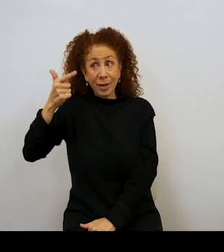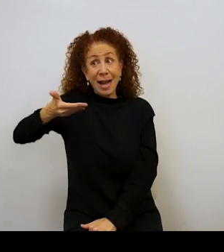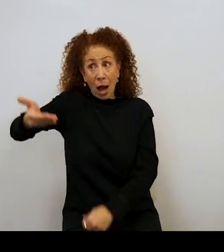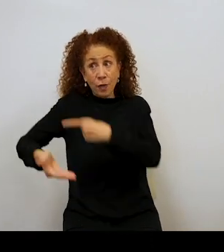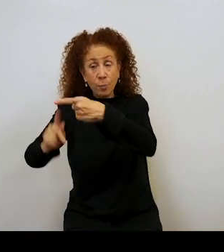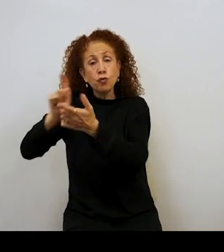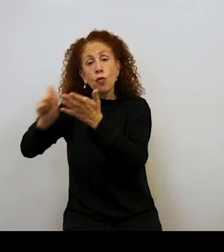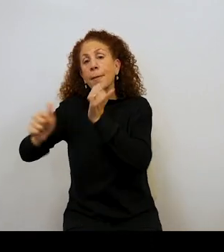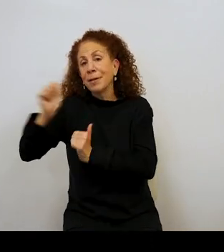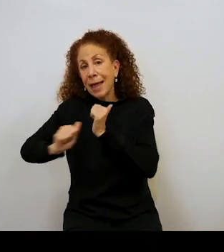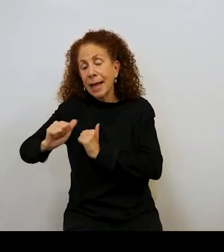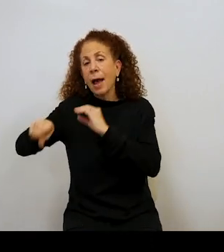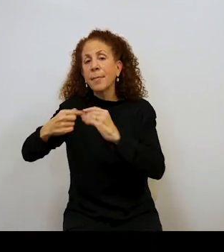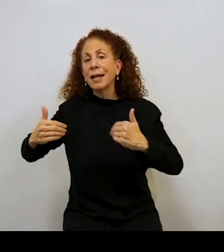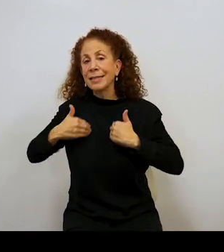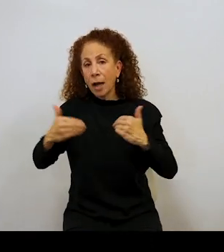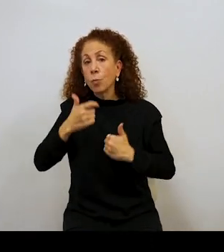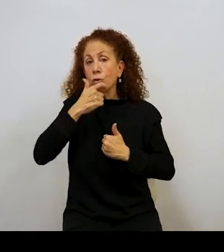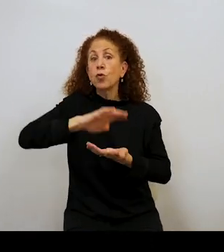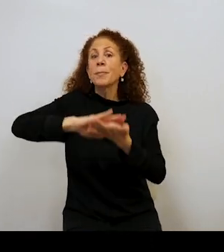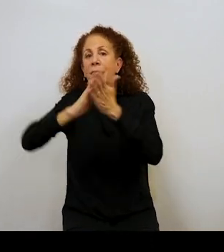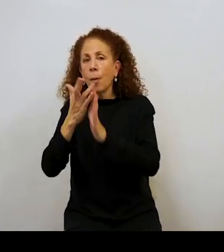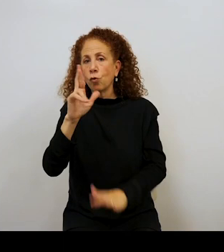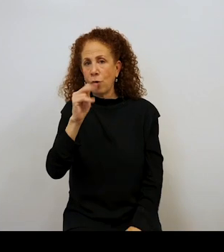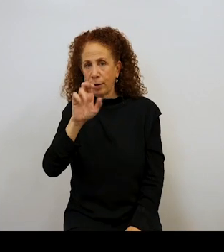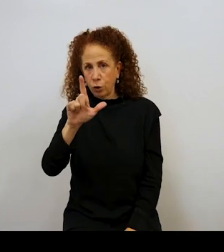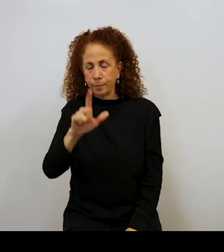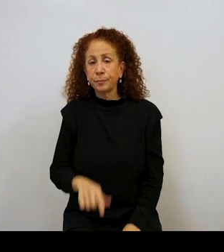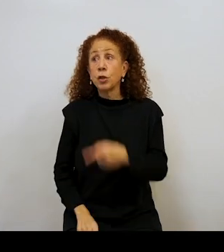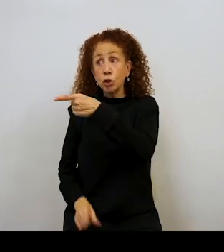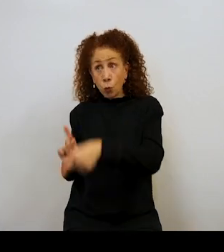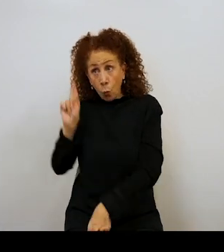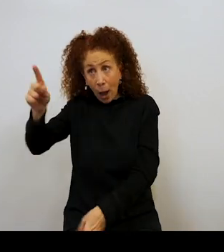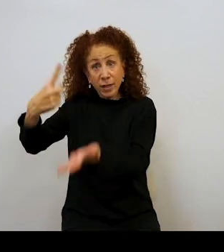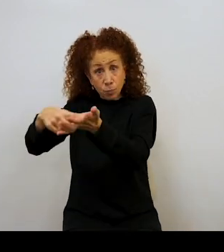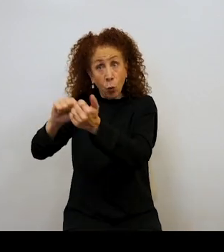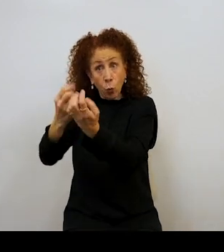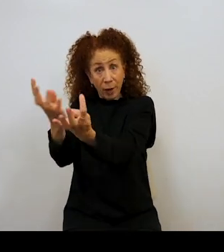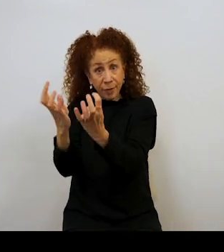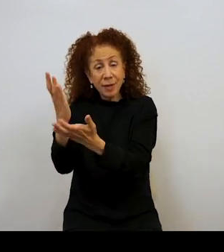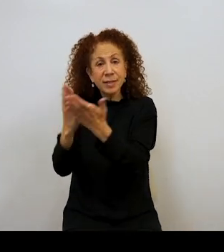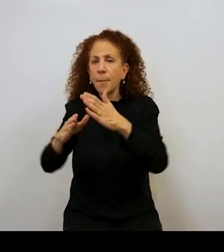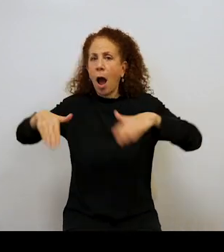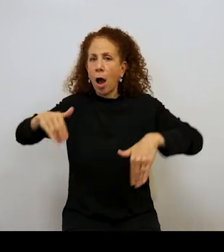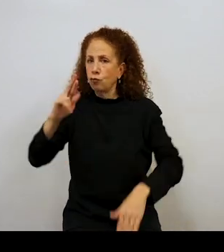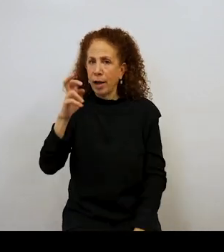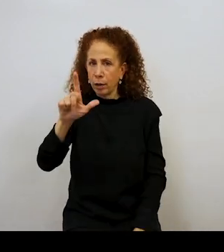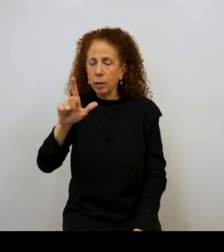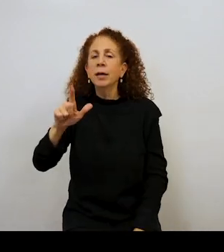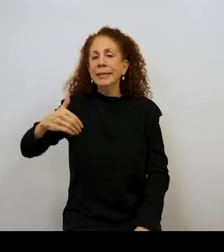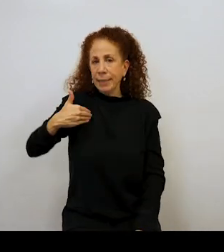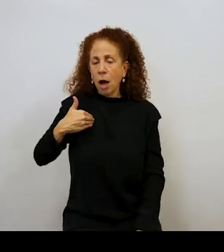on young Brits had become radicalized. And she went and spoke to some completely unradicalized young